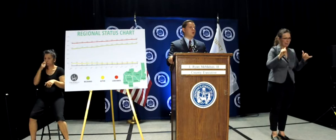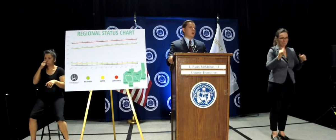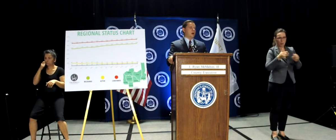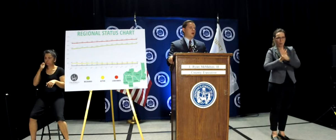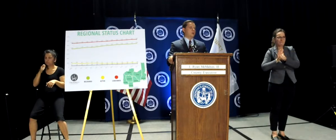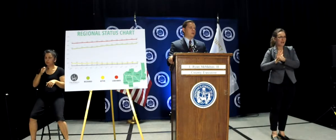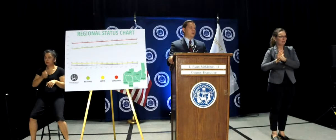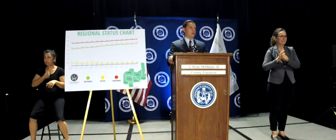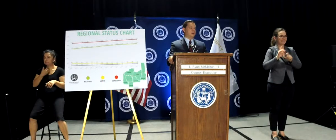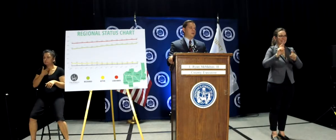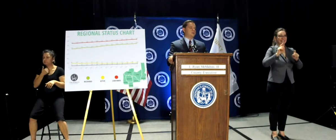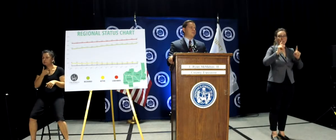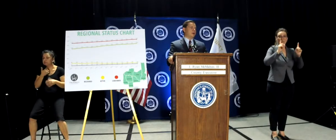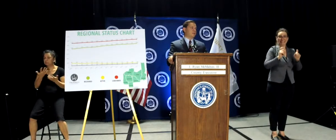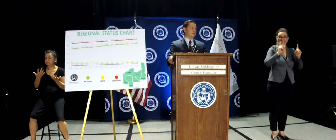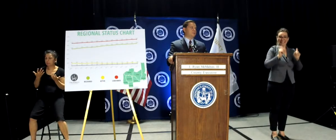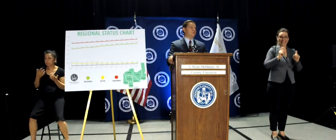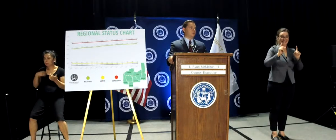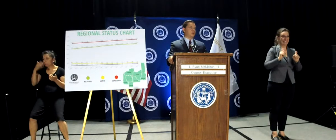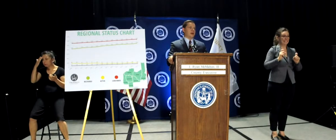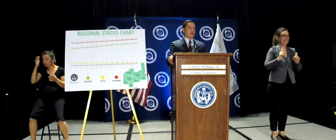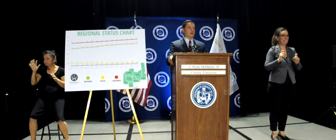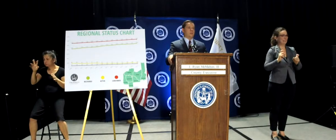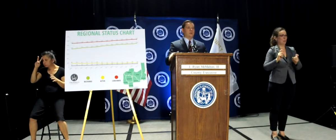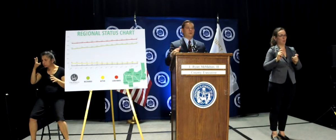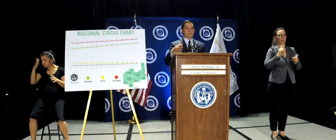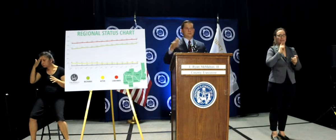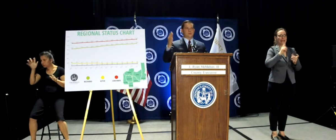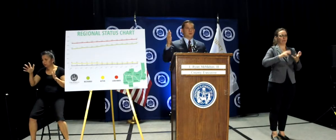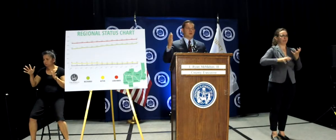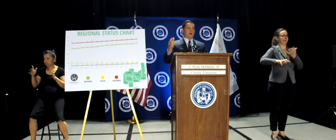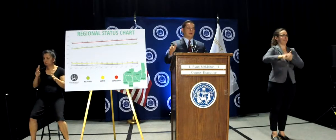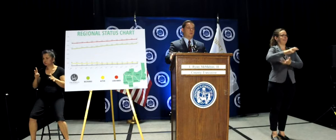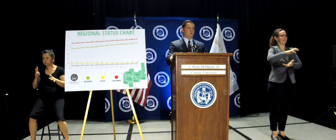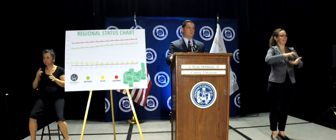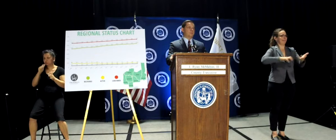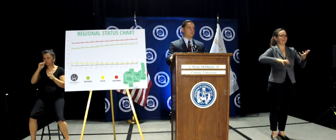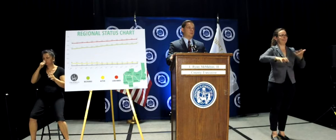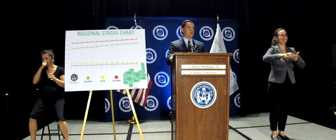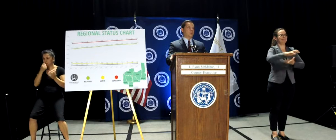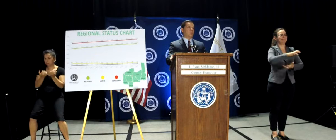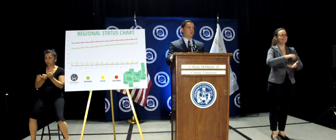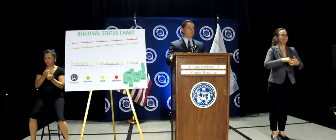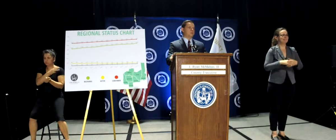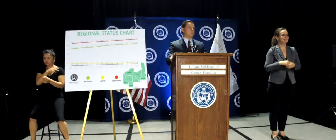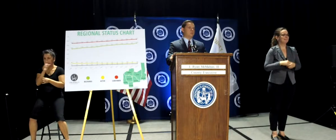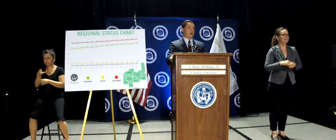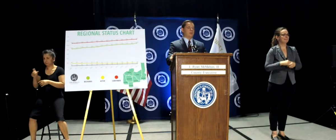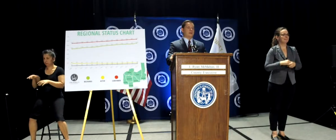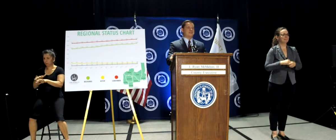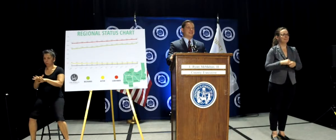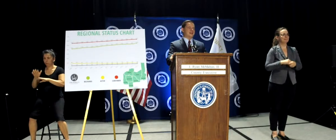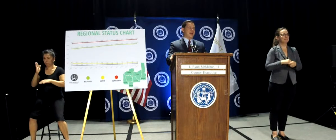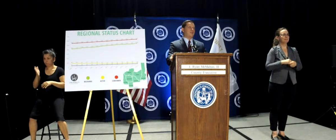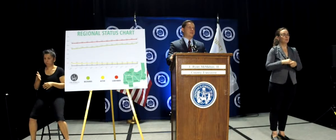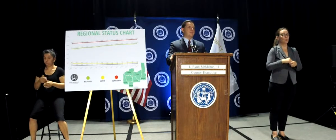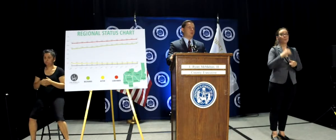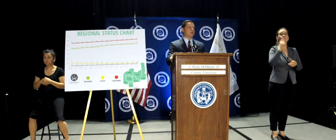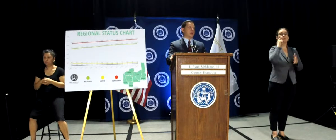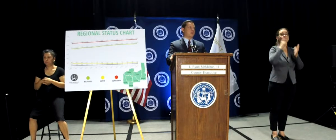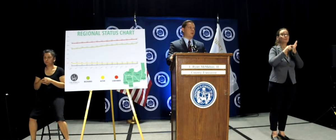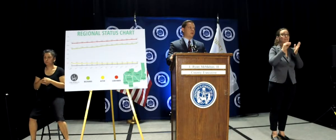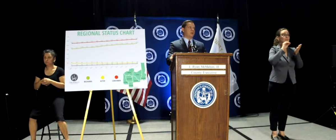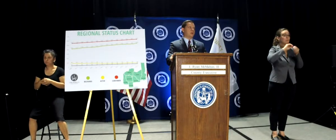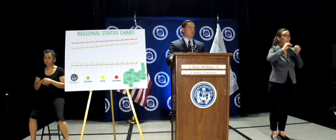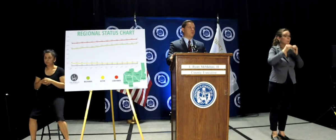So it's a mix. If you look at our numbers, again, we're probably, I haven't seen an average on